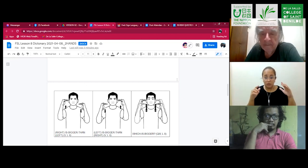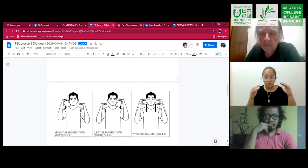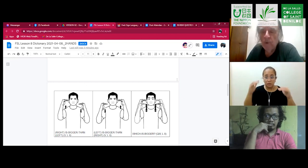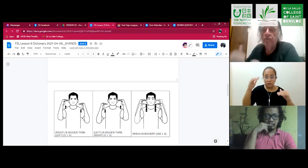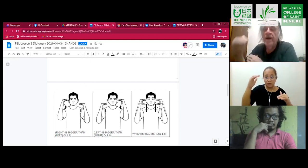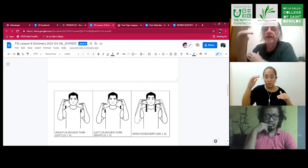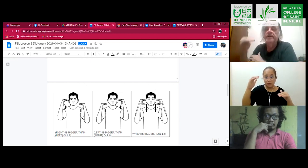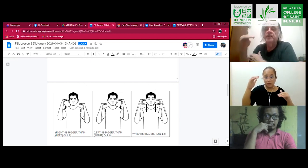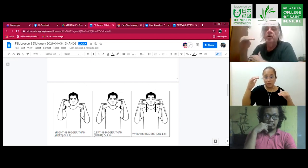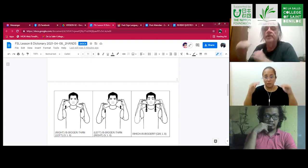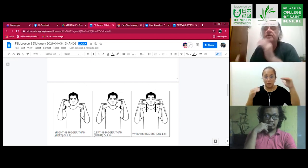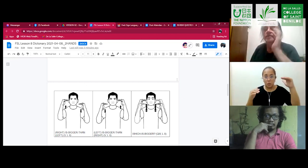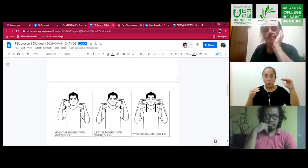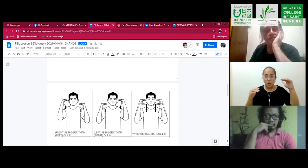where the right hand is lowest.